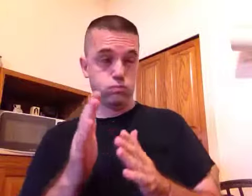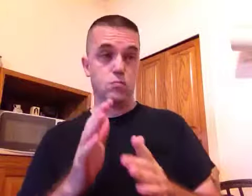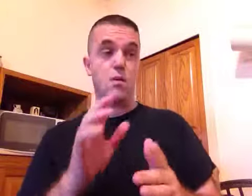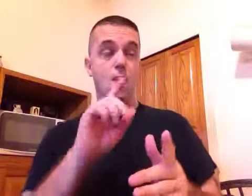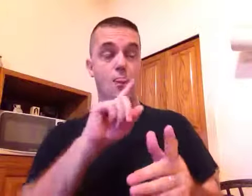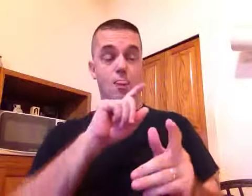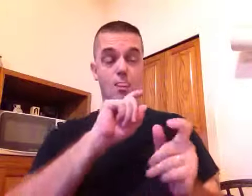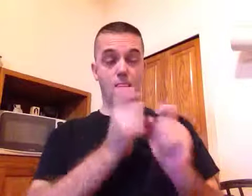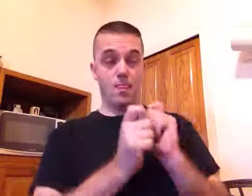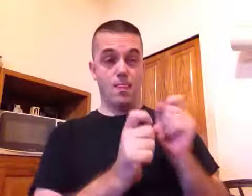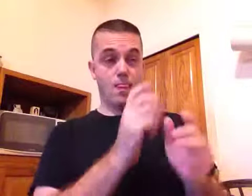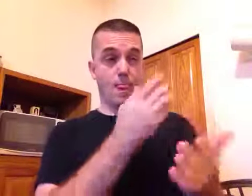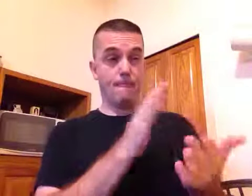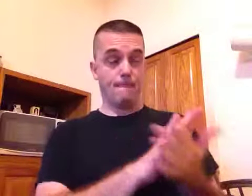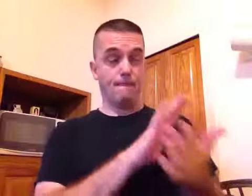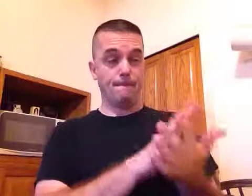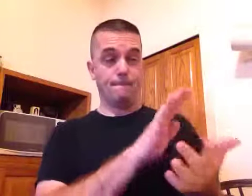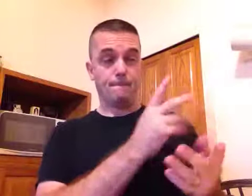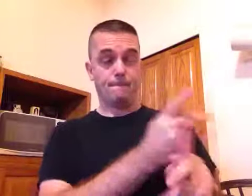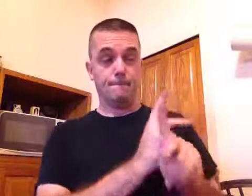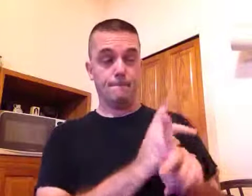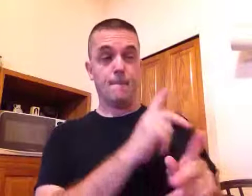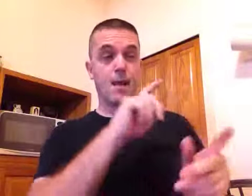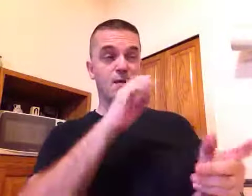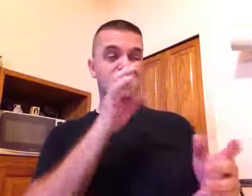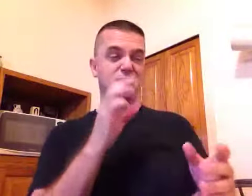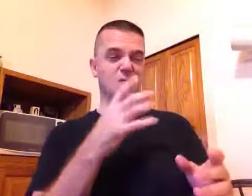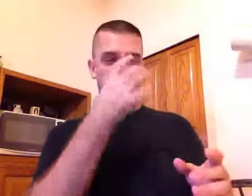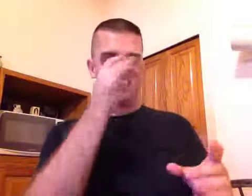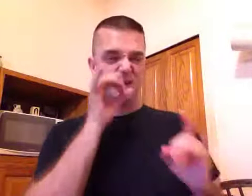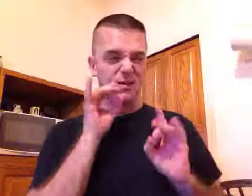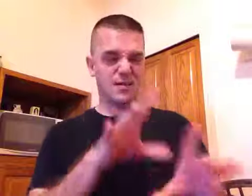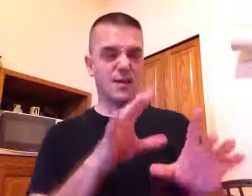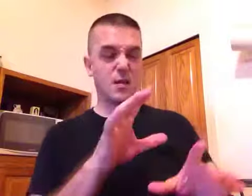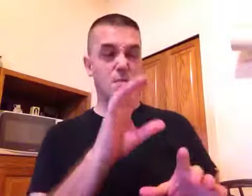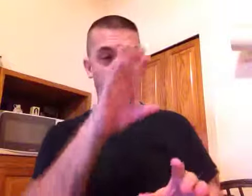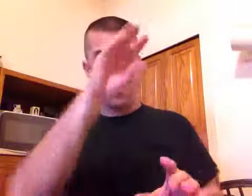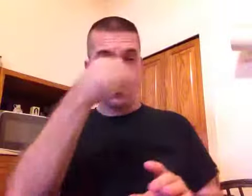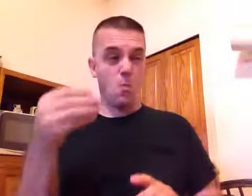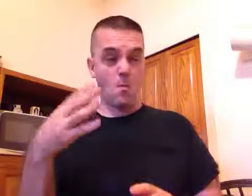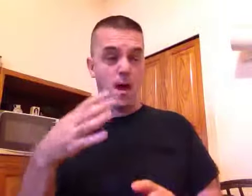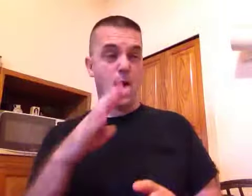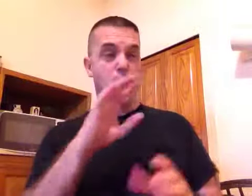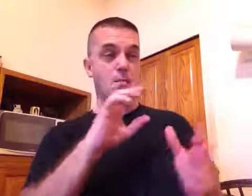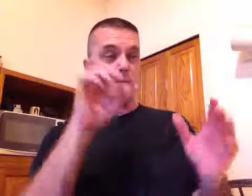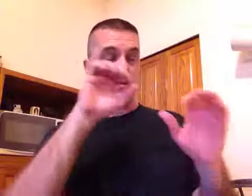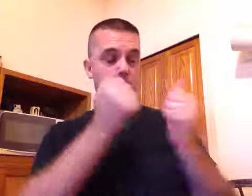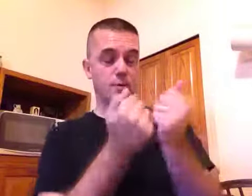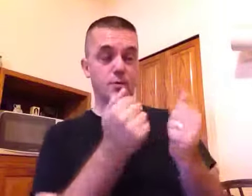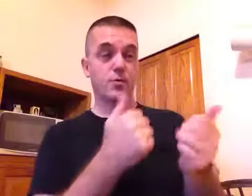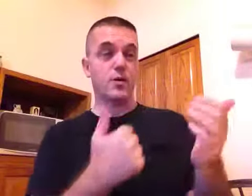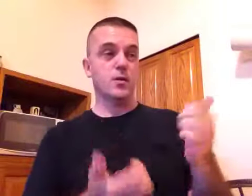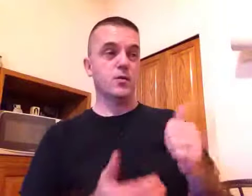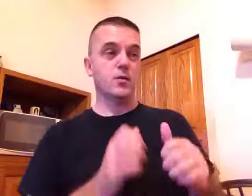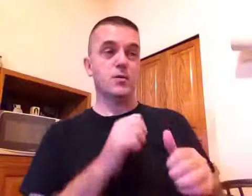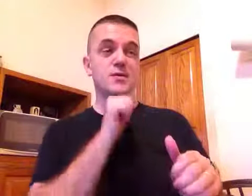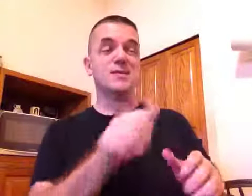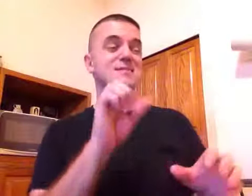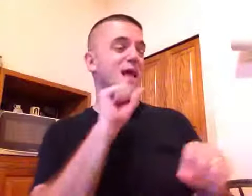modification program was a political bunch of crap put out by the Obama administration because it hasn't actually worked. But the HARP program that